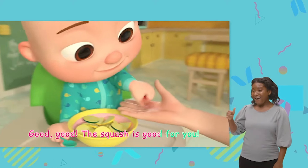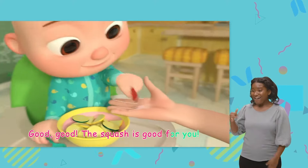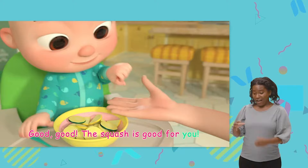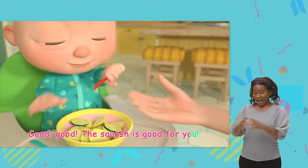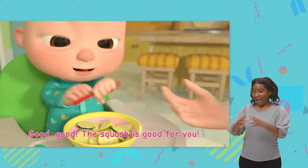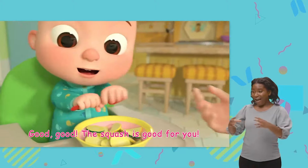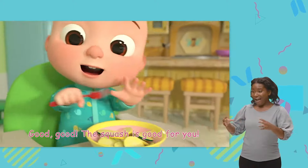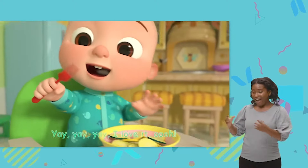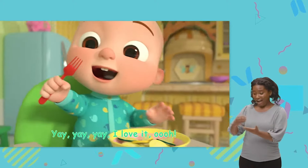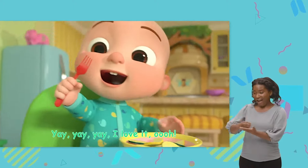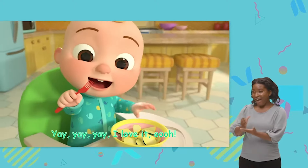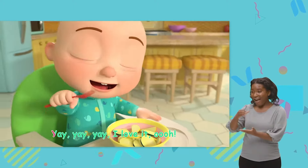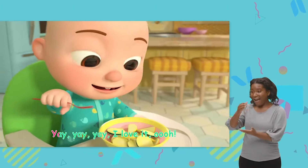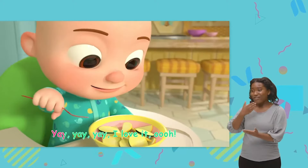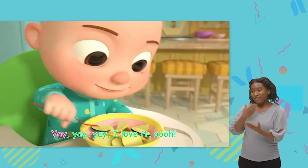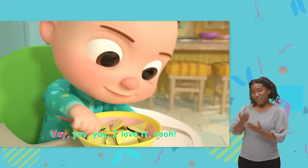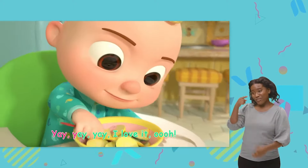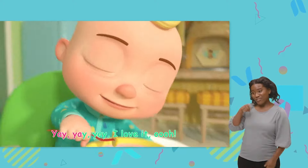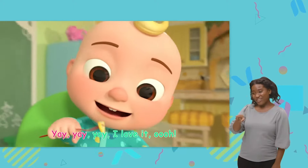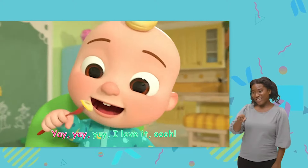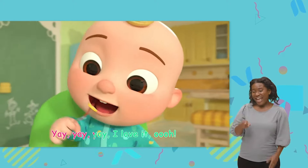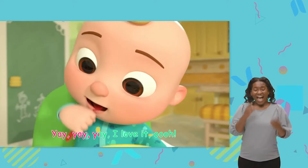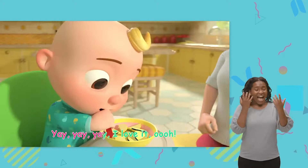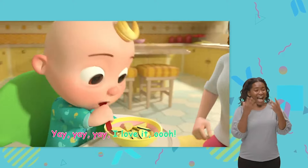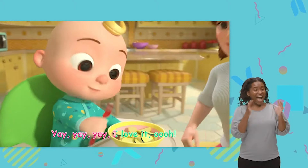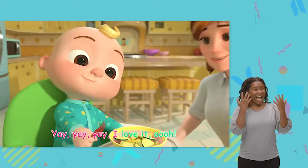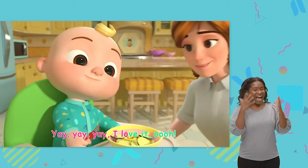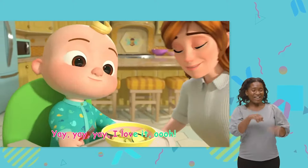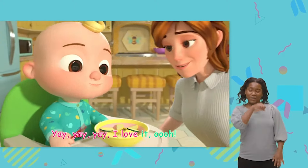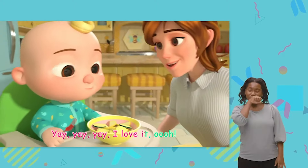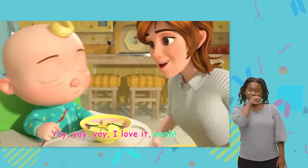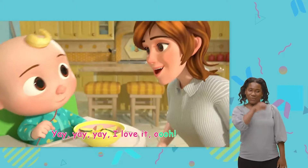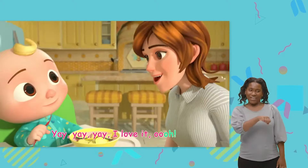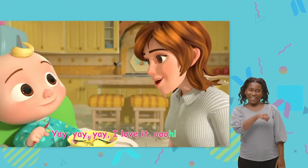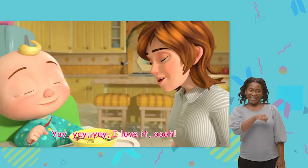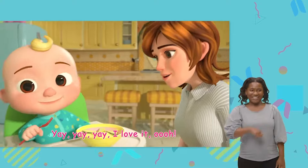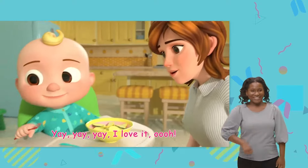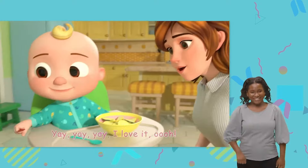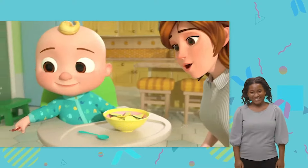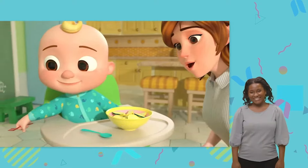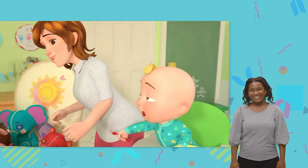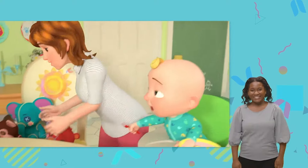squash is good for you. Yay, yay, yay! I love it!